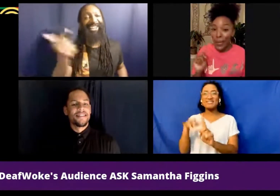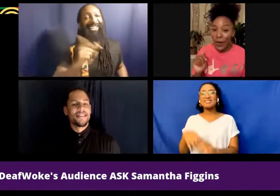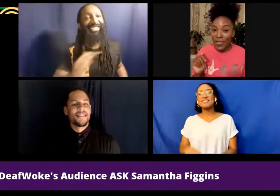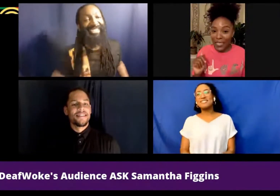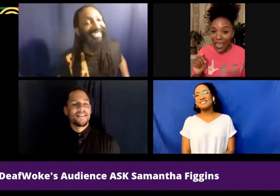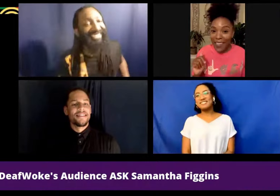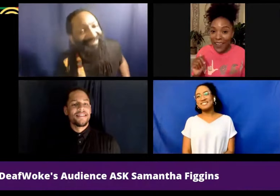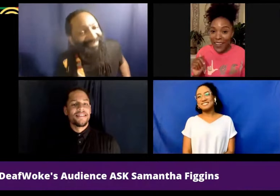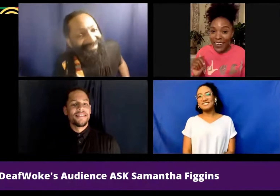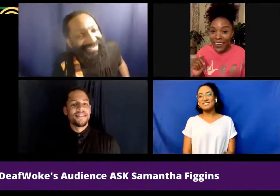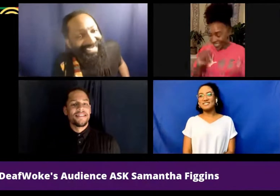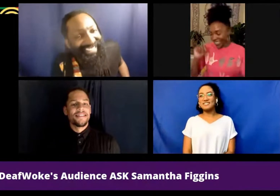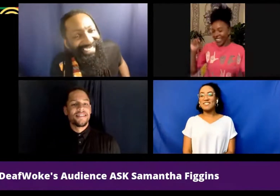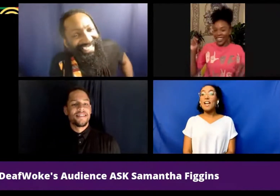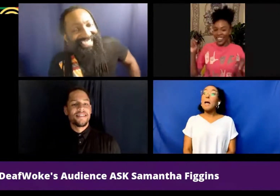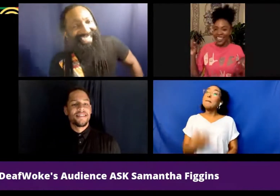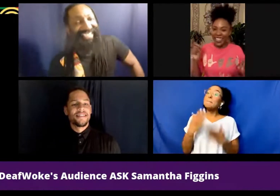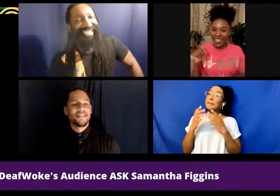Take We can go turns. out together,